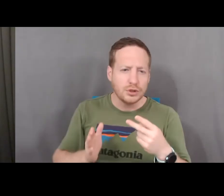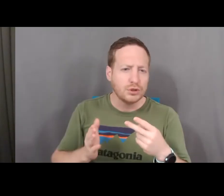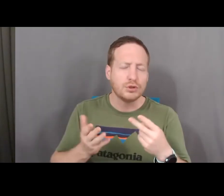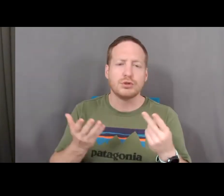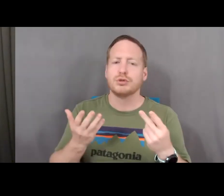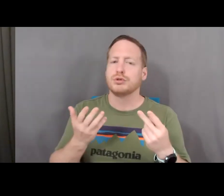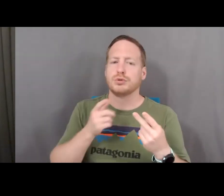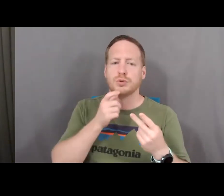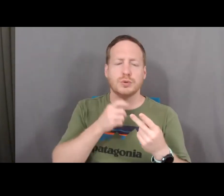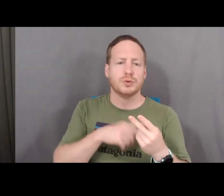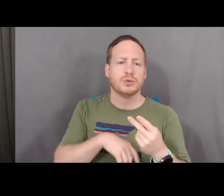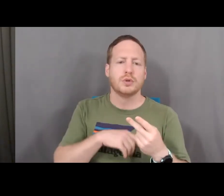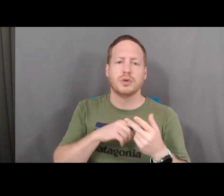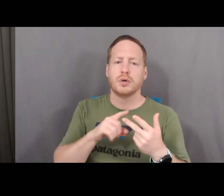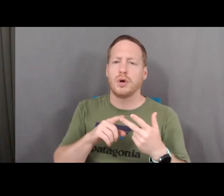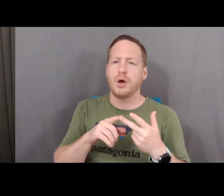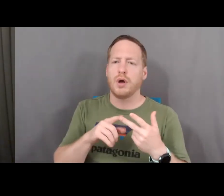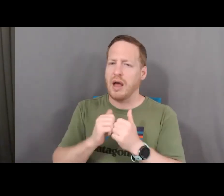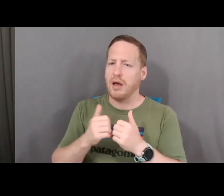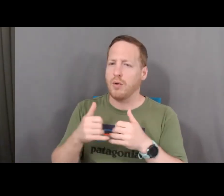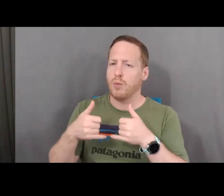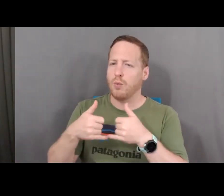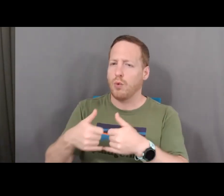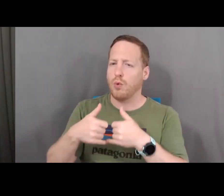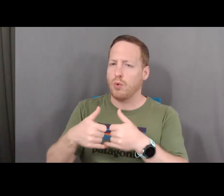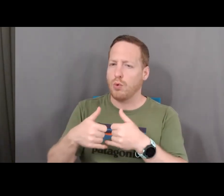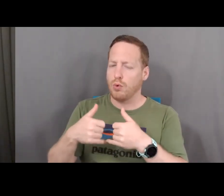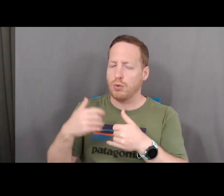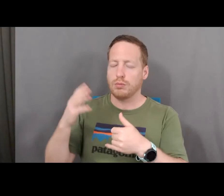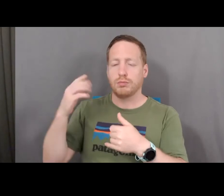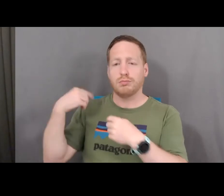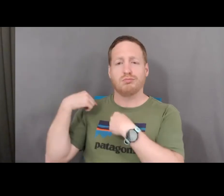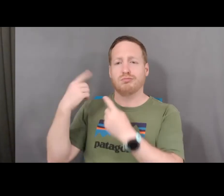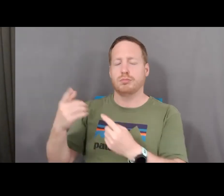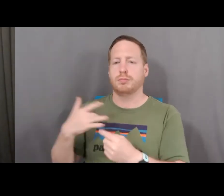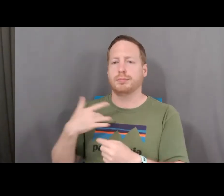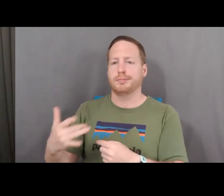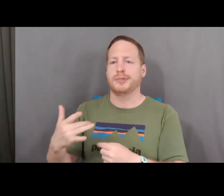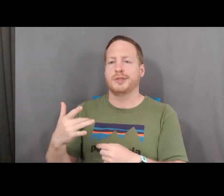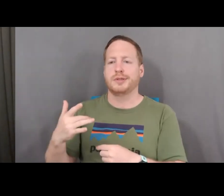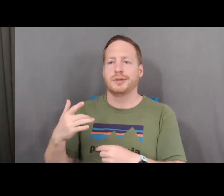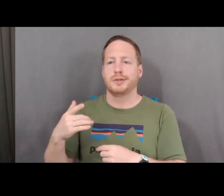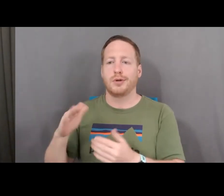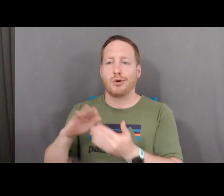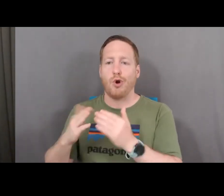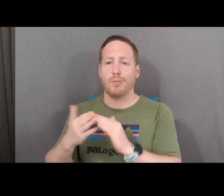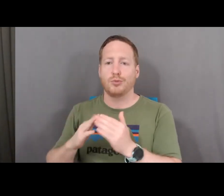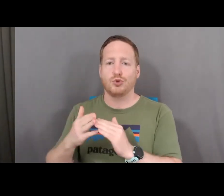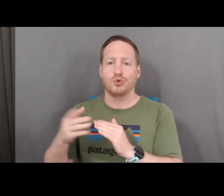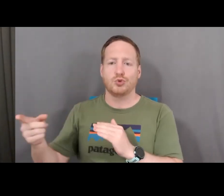guest speakers that we could bring in, and awards, how we're going to do awards for the coffee hour, because it usually